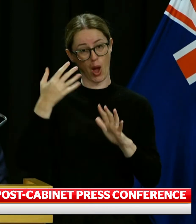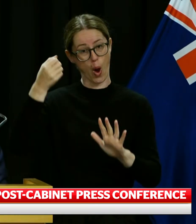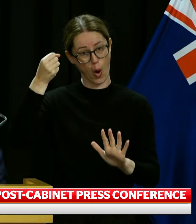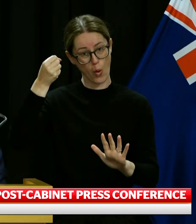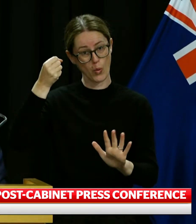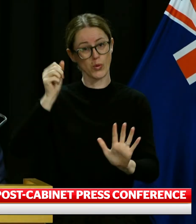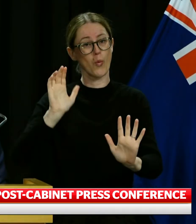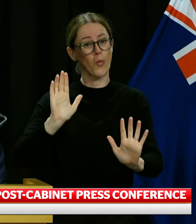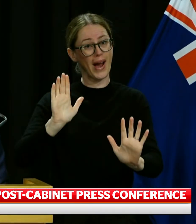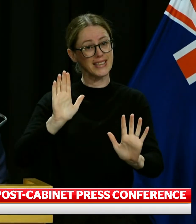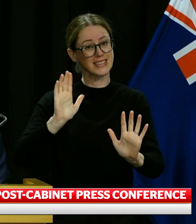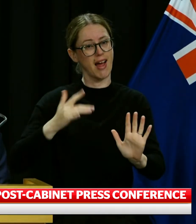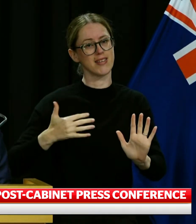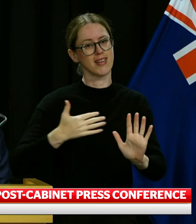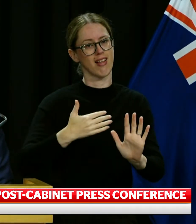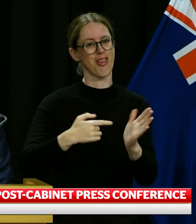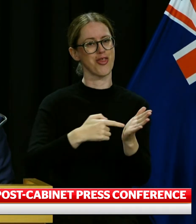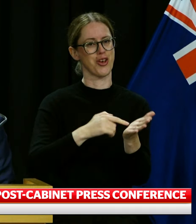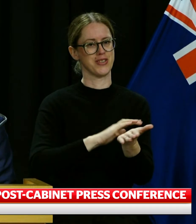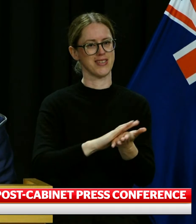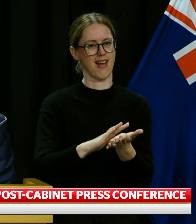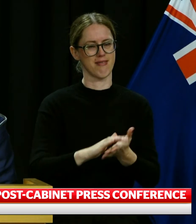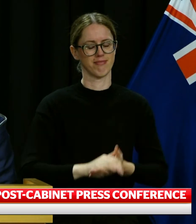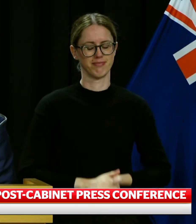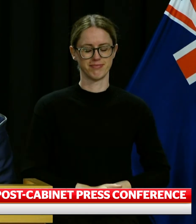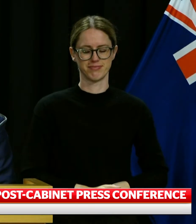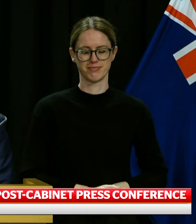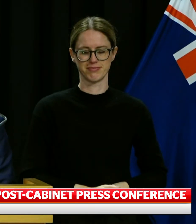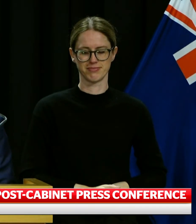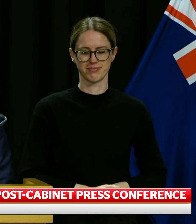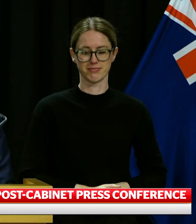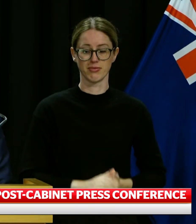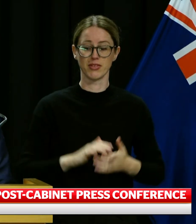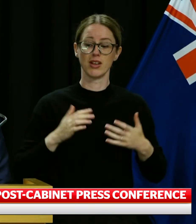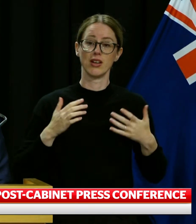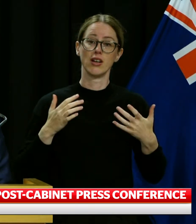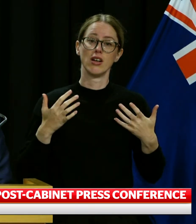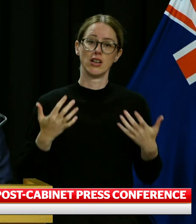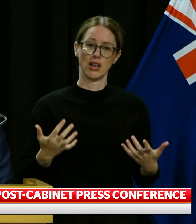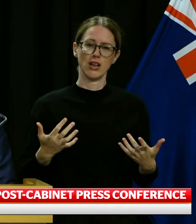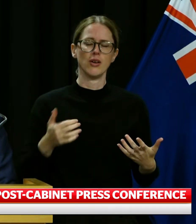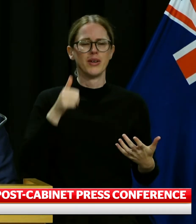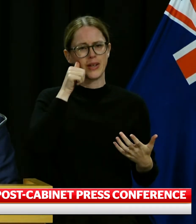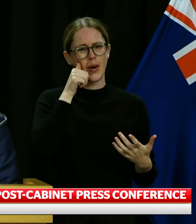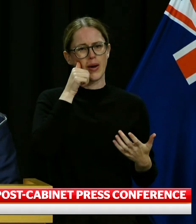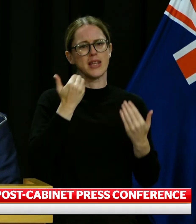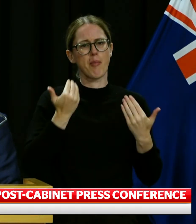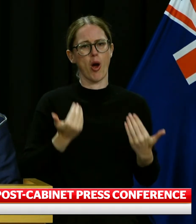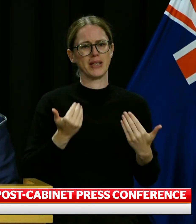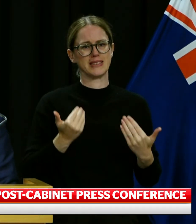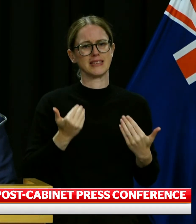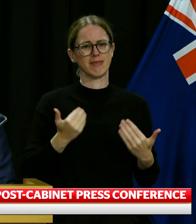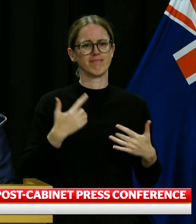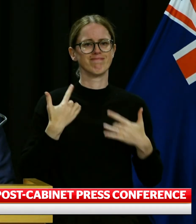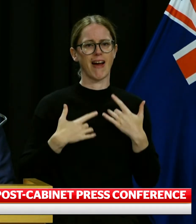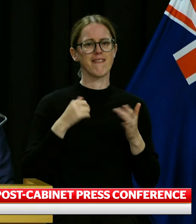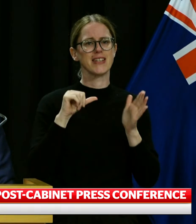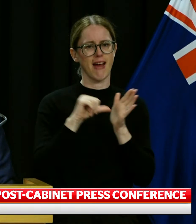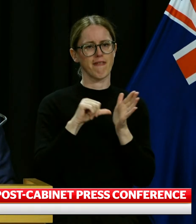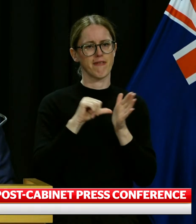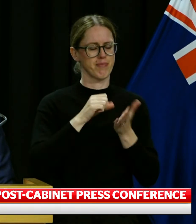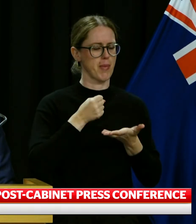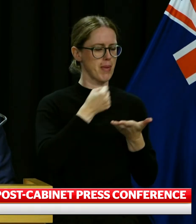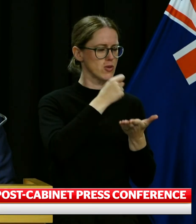to wait a few more days to get the details of that. But suffice to say, in tough times, the budget will do what it can to